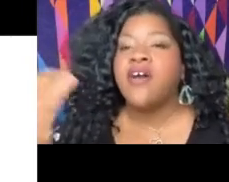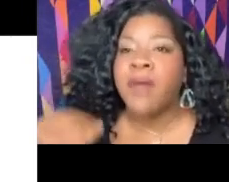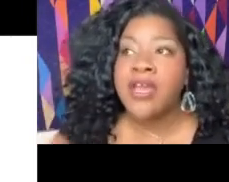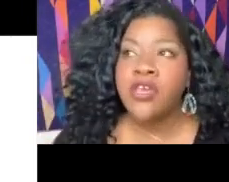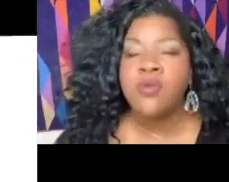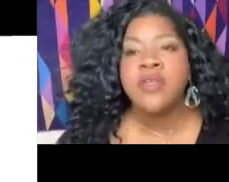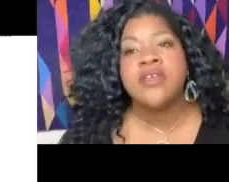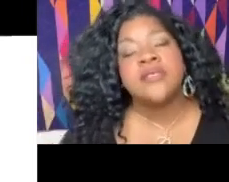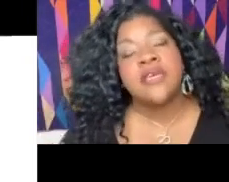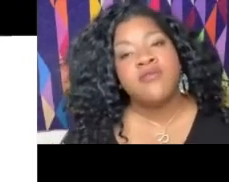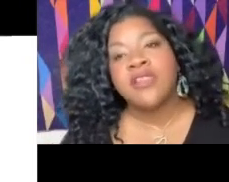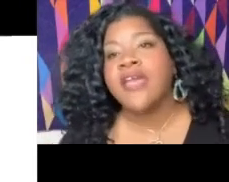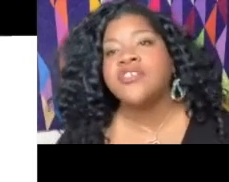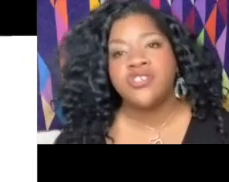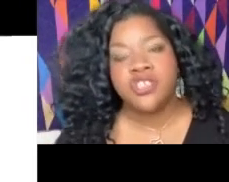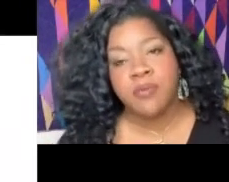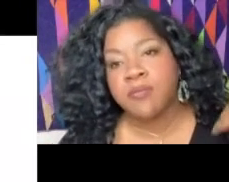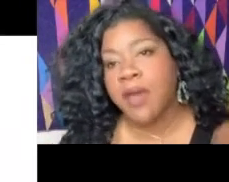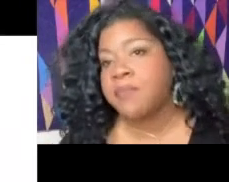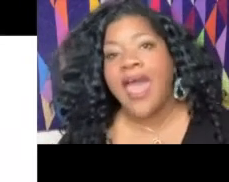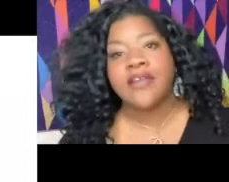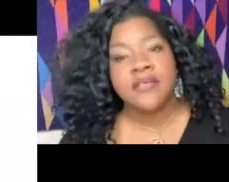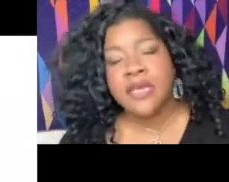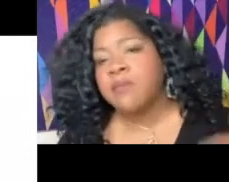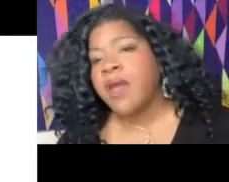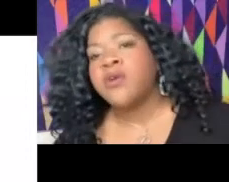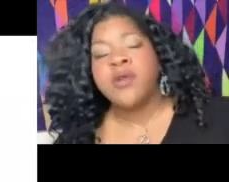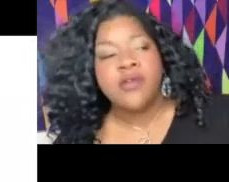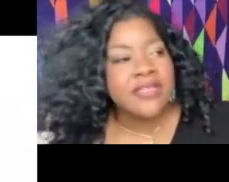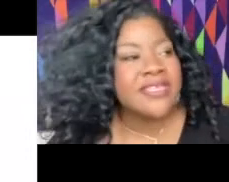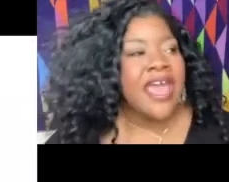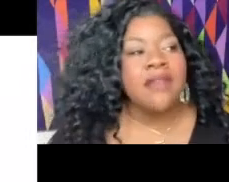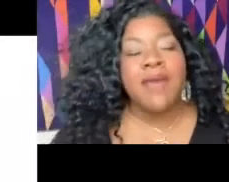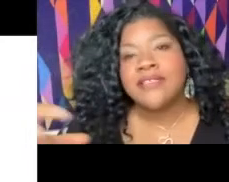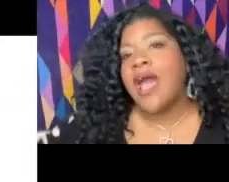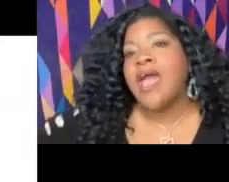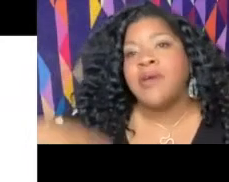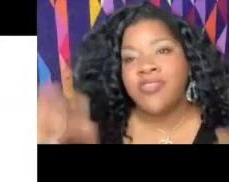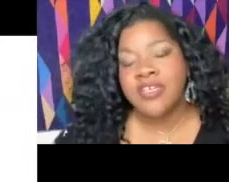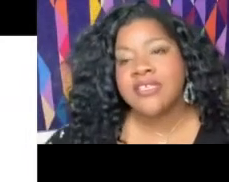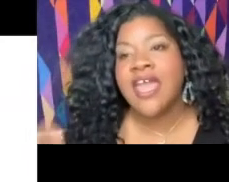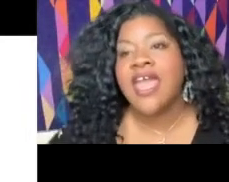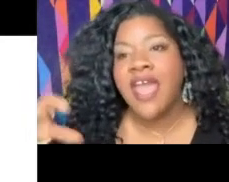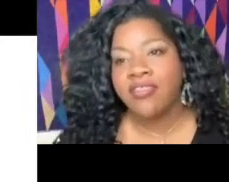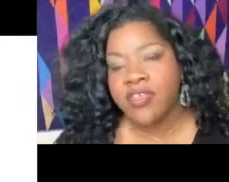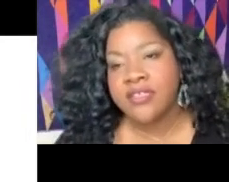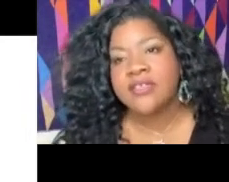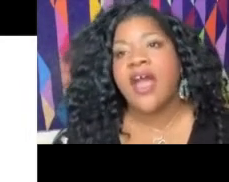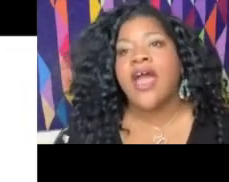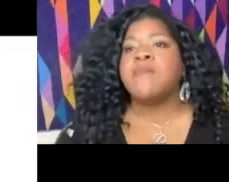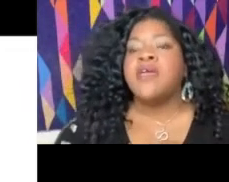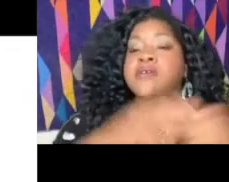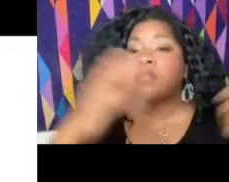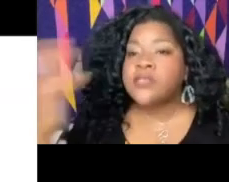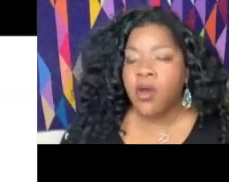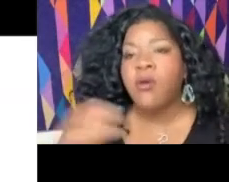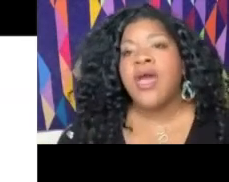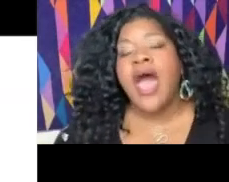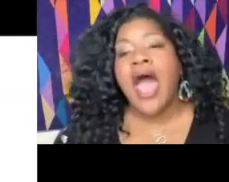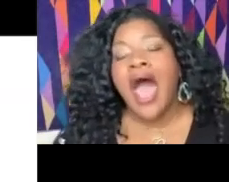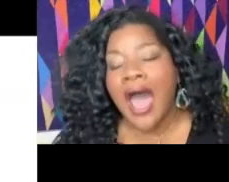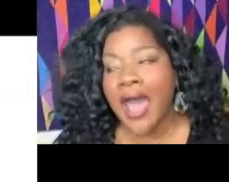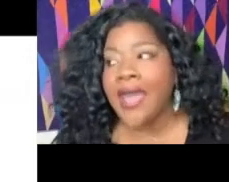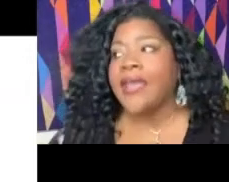inside of my humanness in relationship with my Blackness, my queerness, and my time on this land at this time.